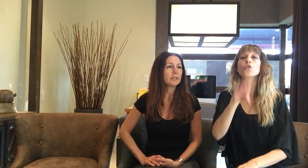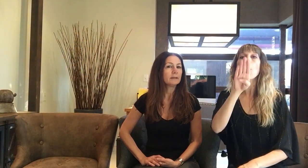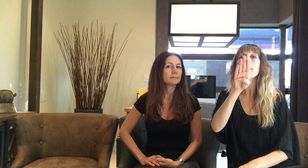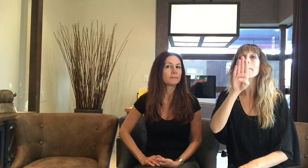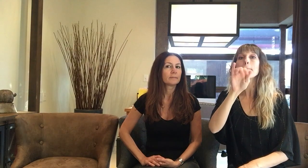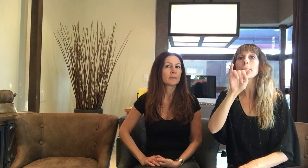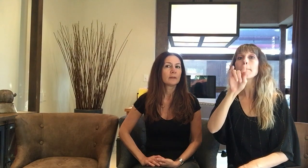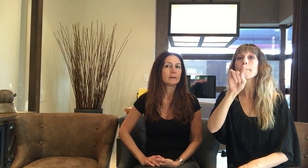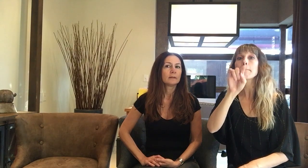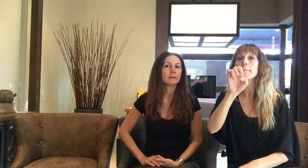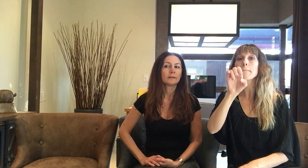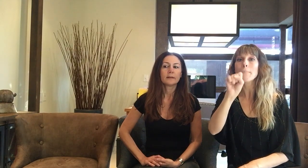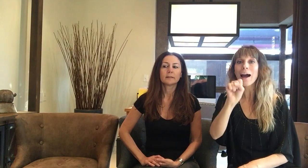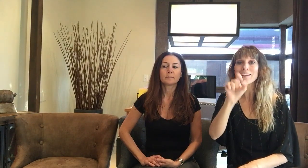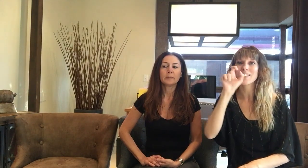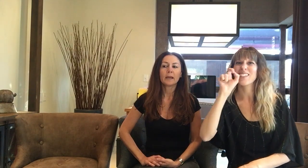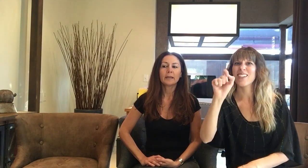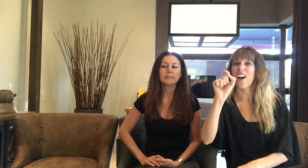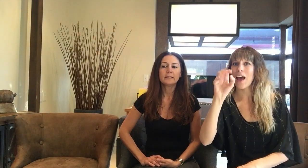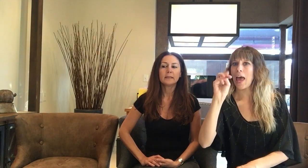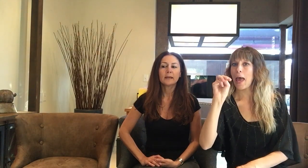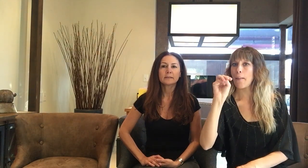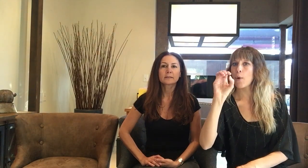bites.mobi. It's